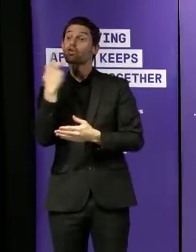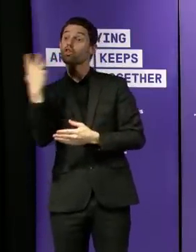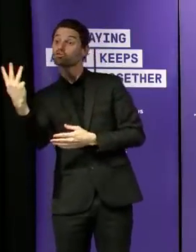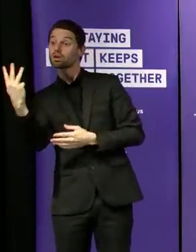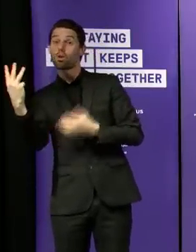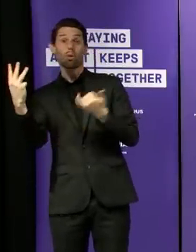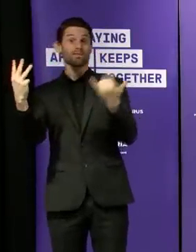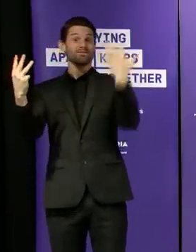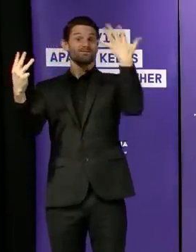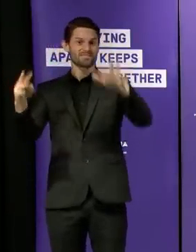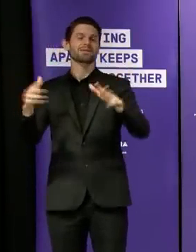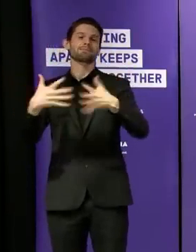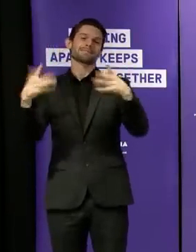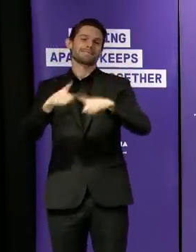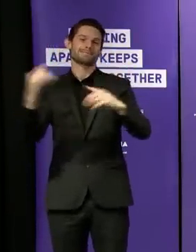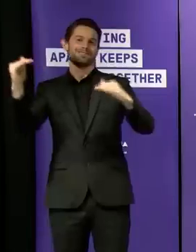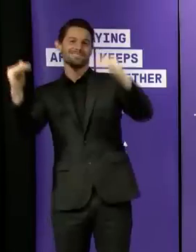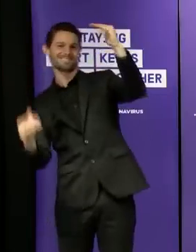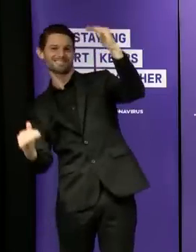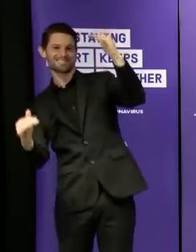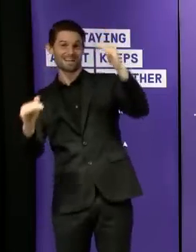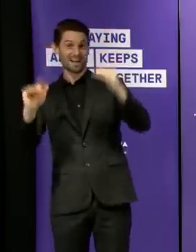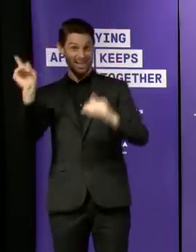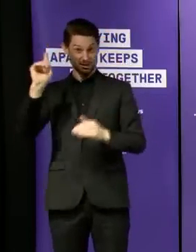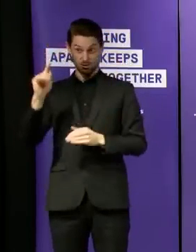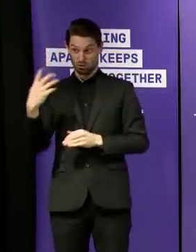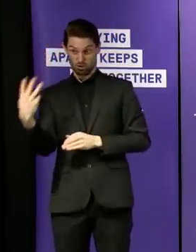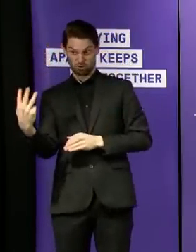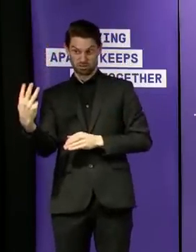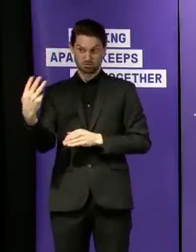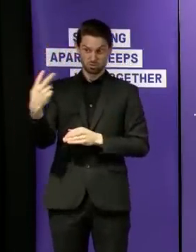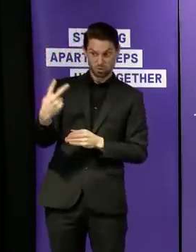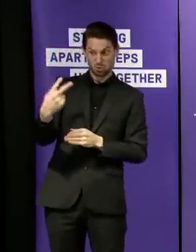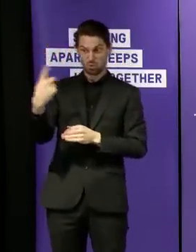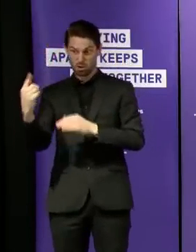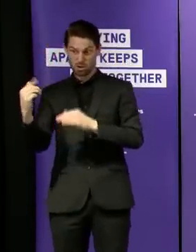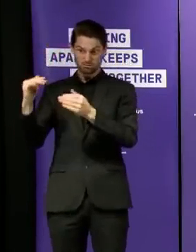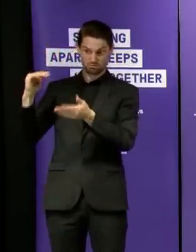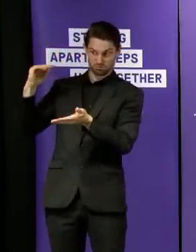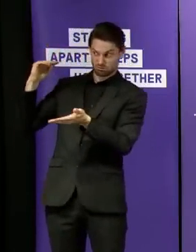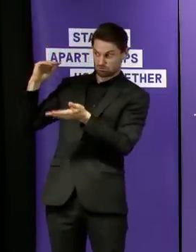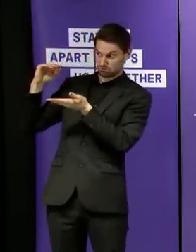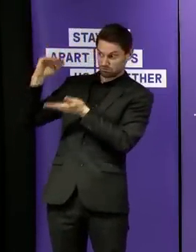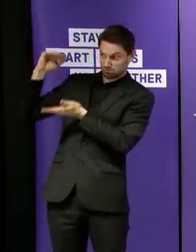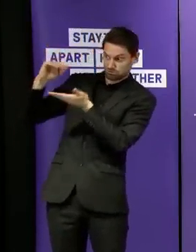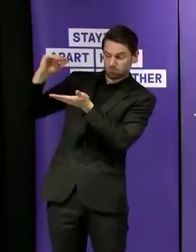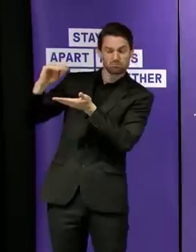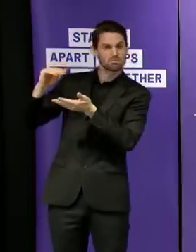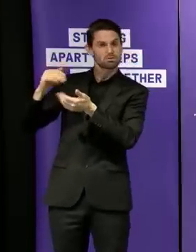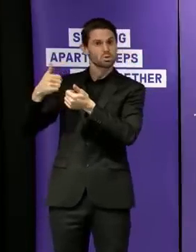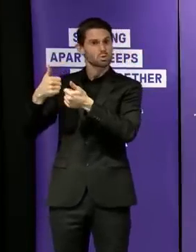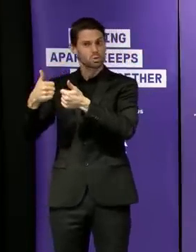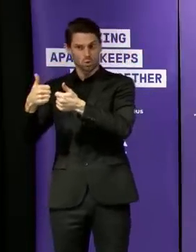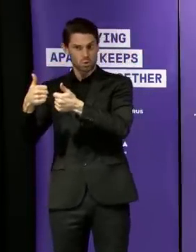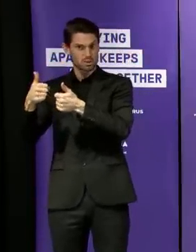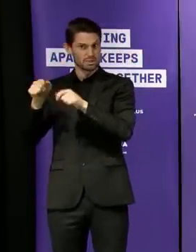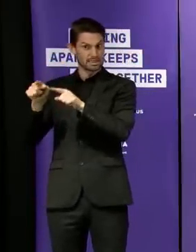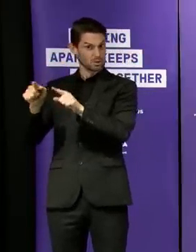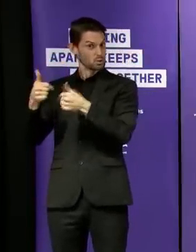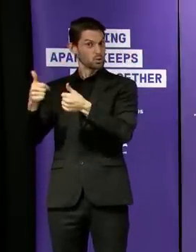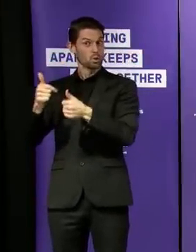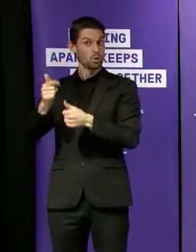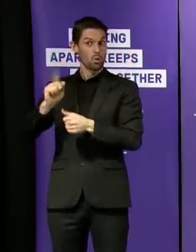one's enjoying this, and no one's enjoyed it even one day of it. But I think we're now close enough to what